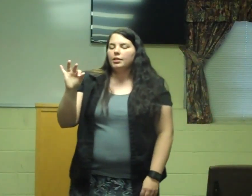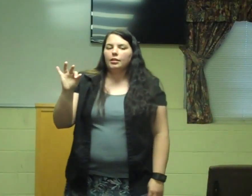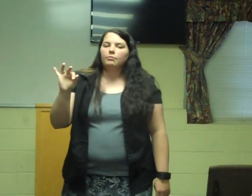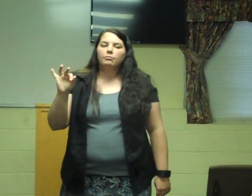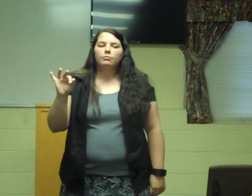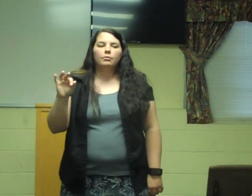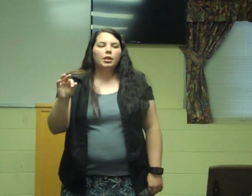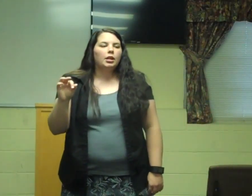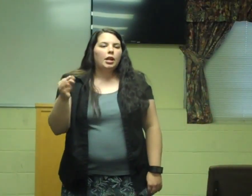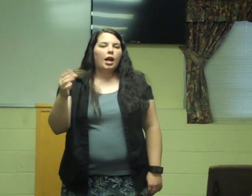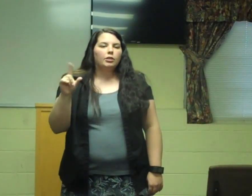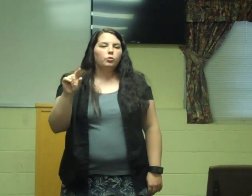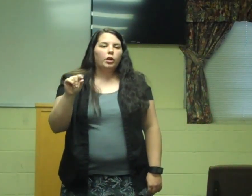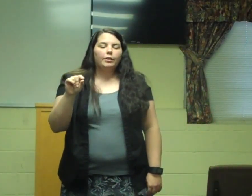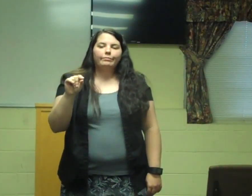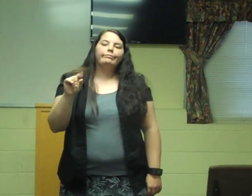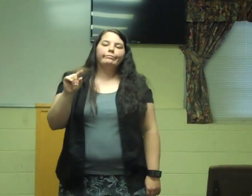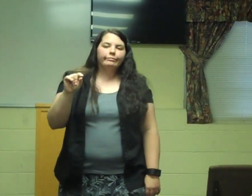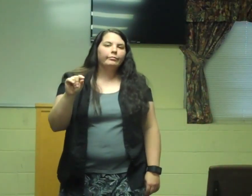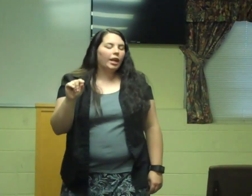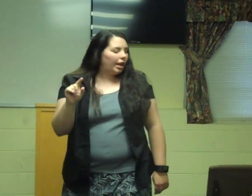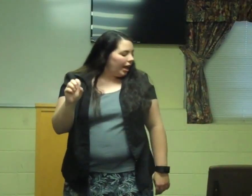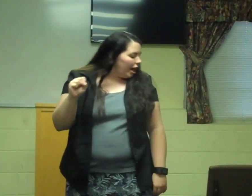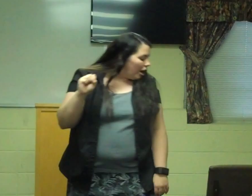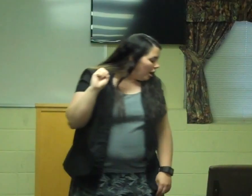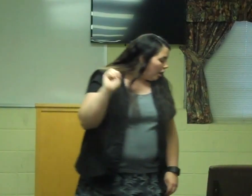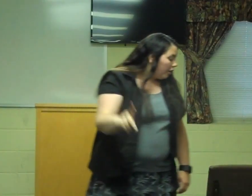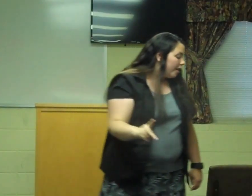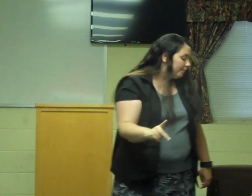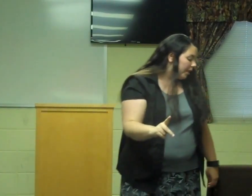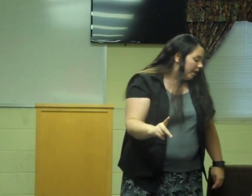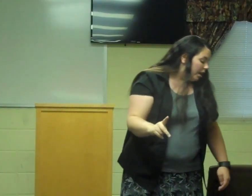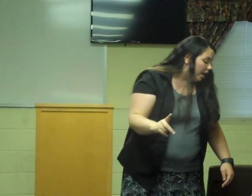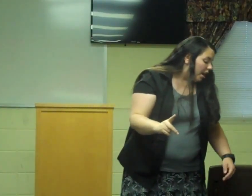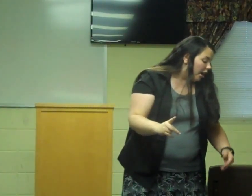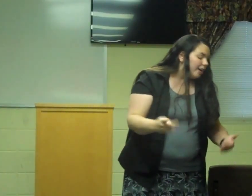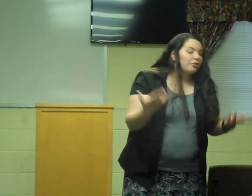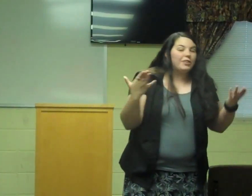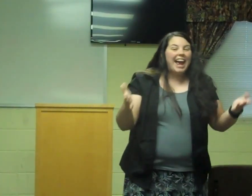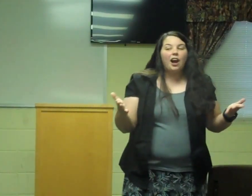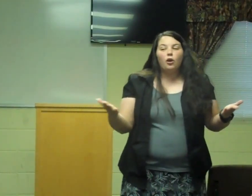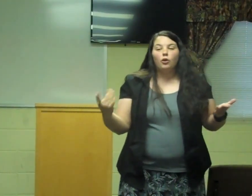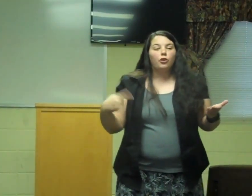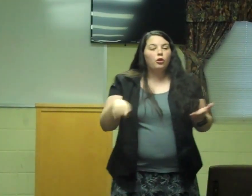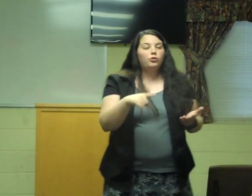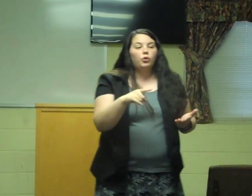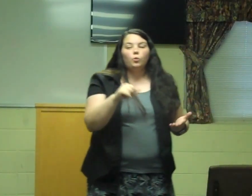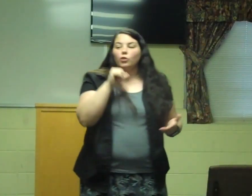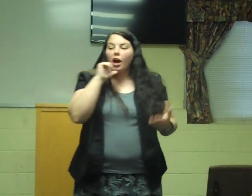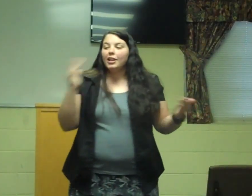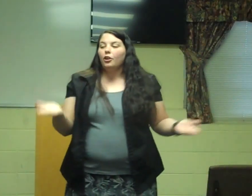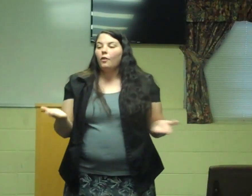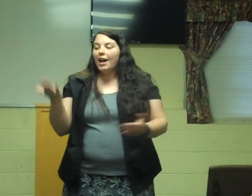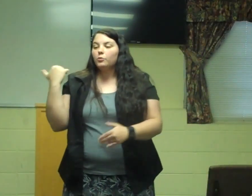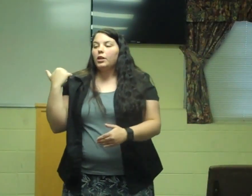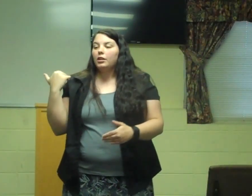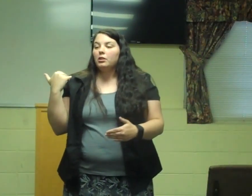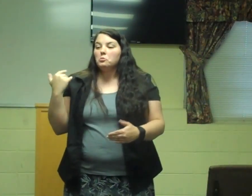19, and 20. Okay? Alright, so now those who were not here last week